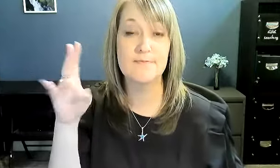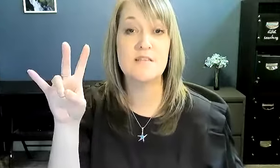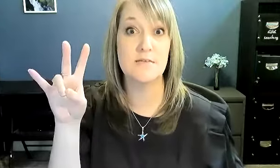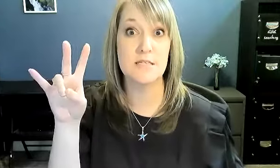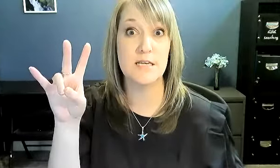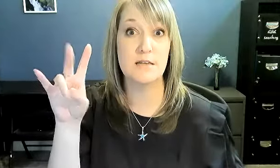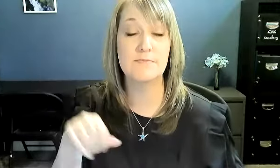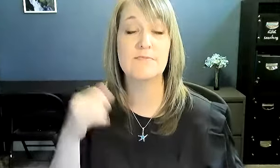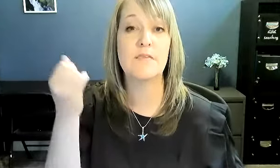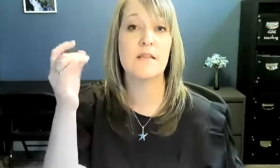17,